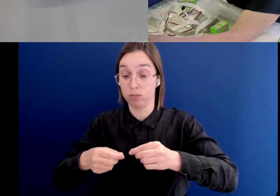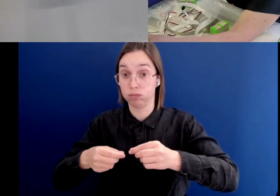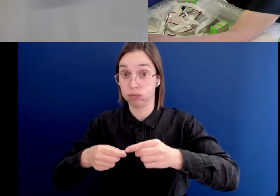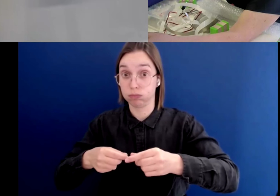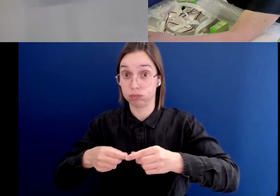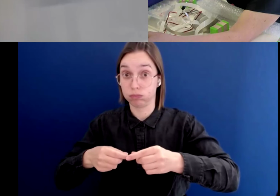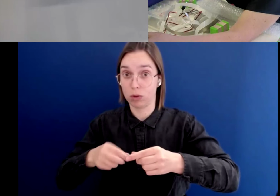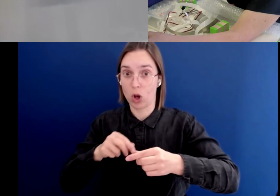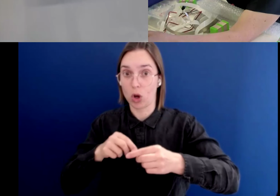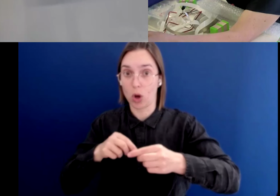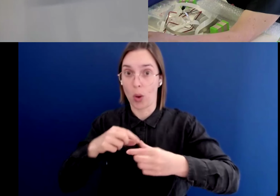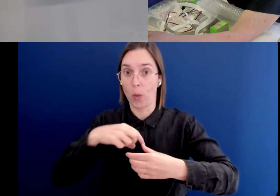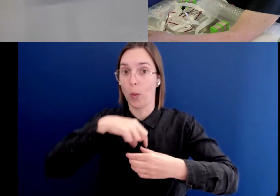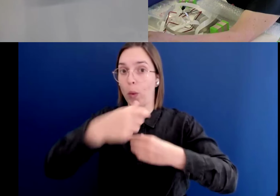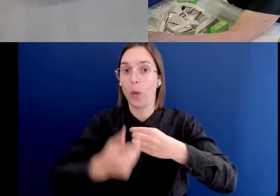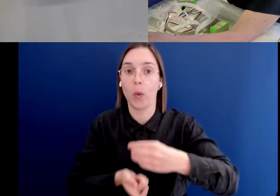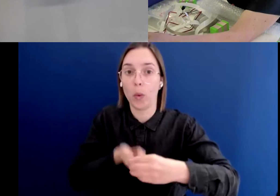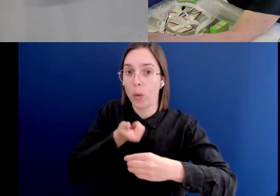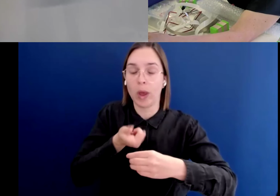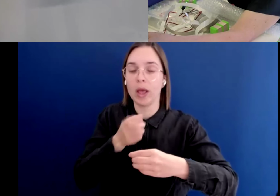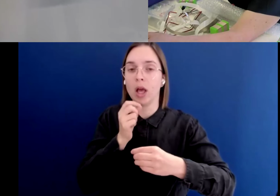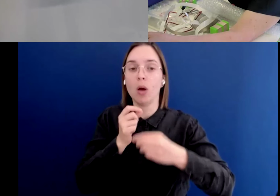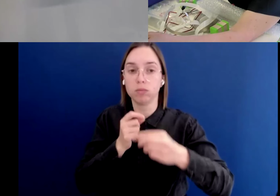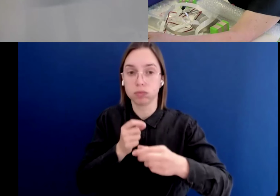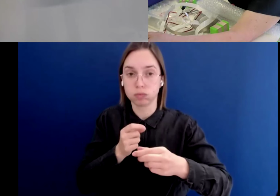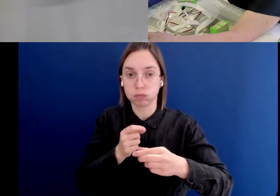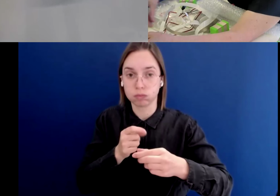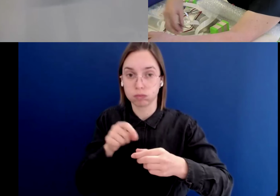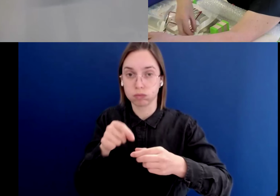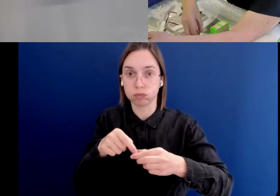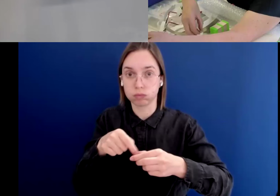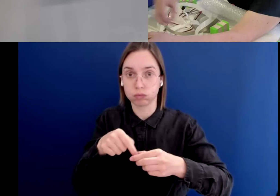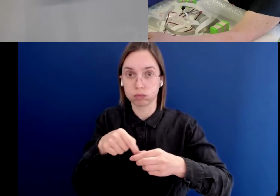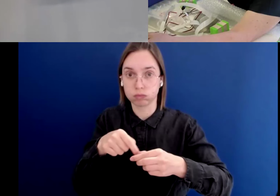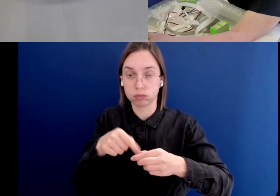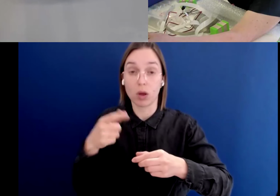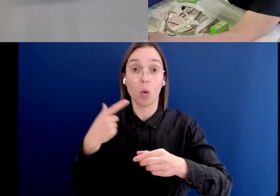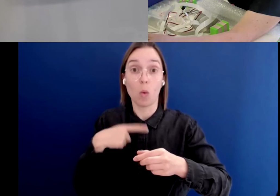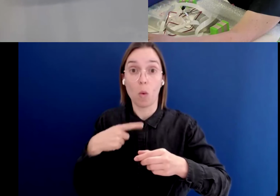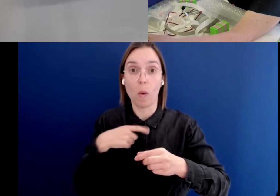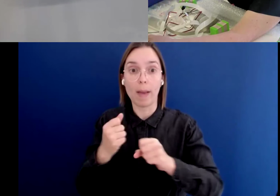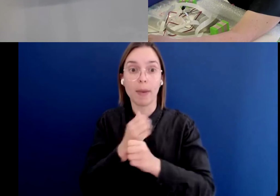that the electricity has to go across the component.